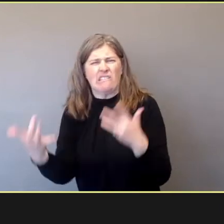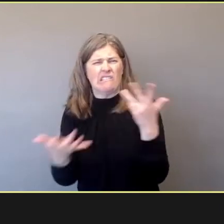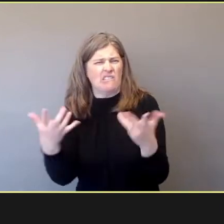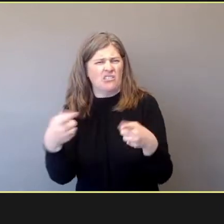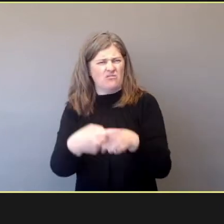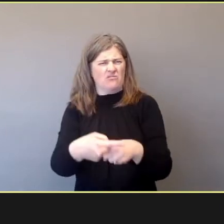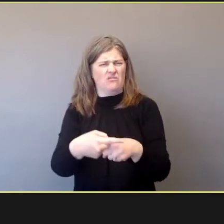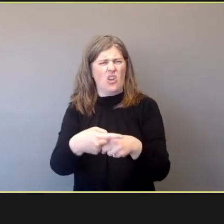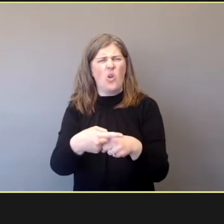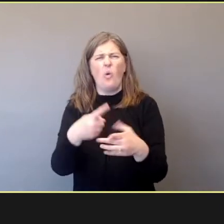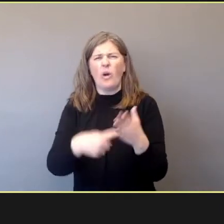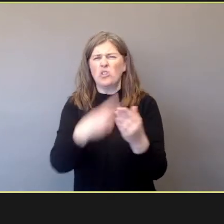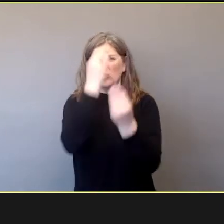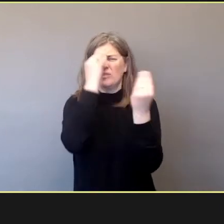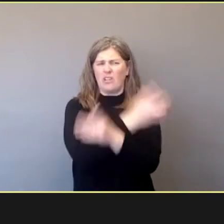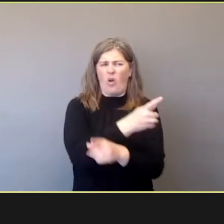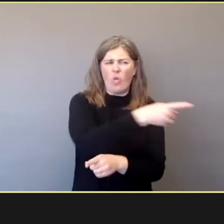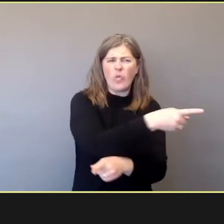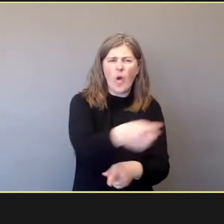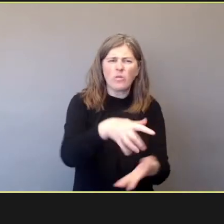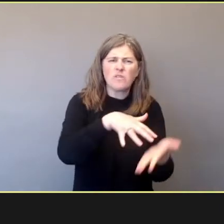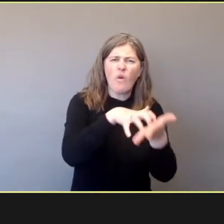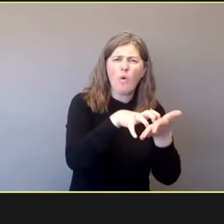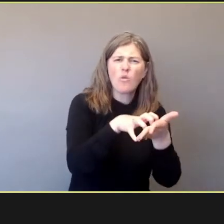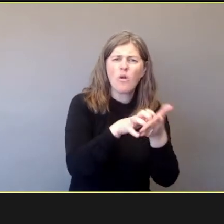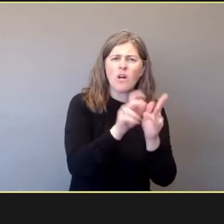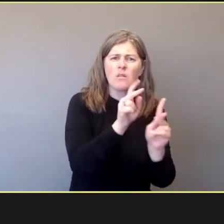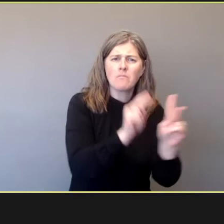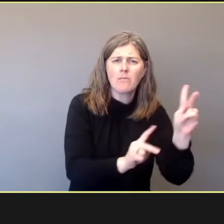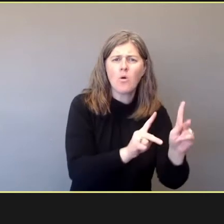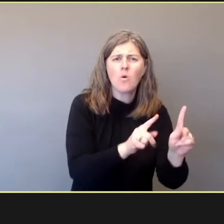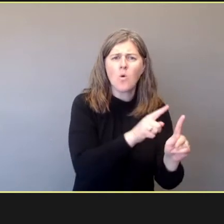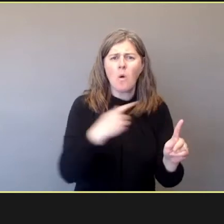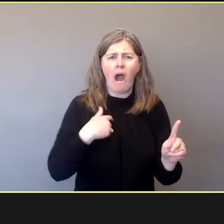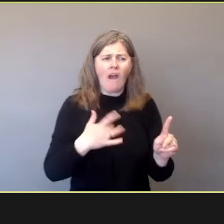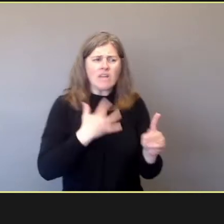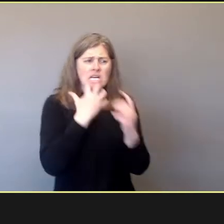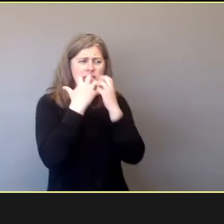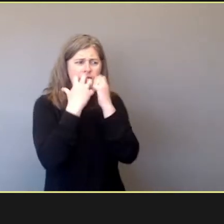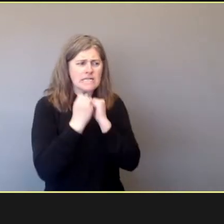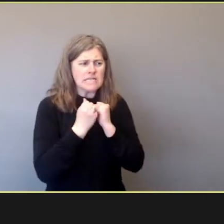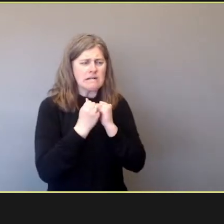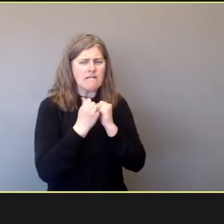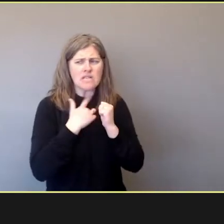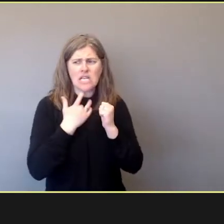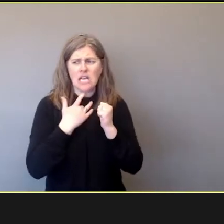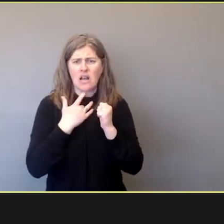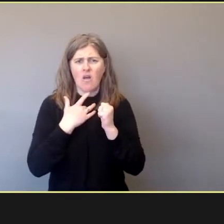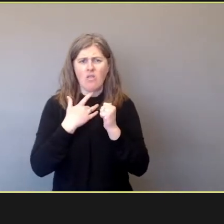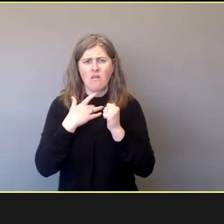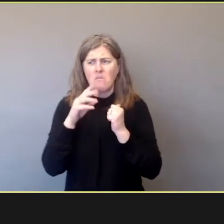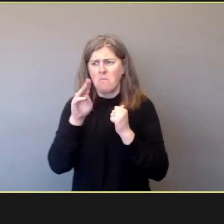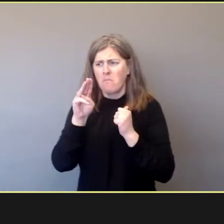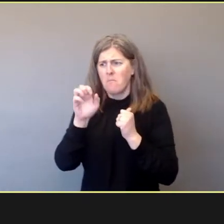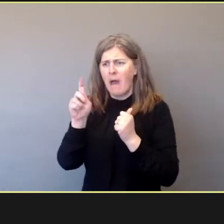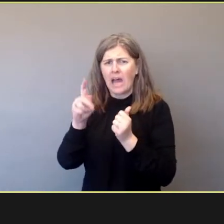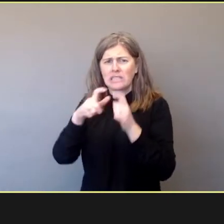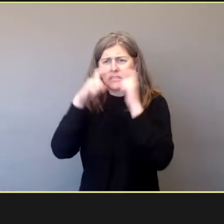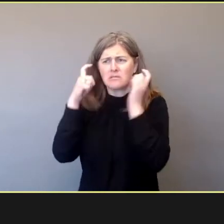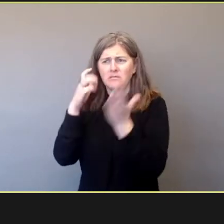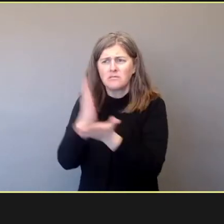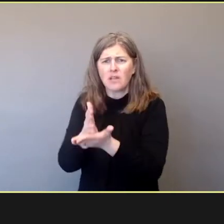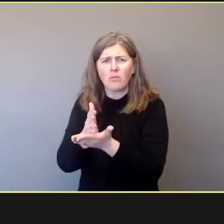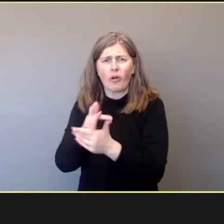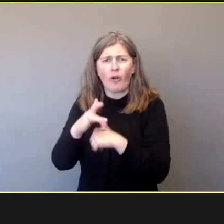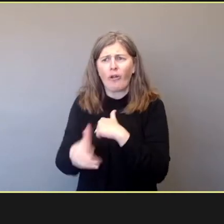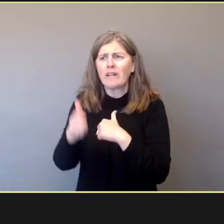to vulnerable New Mexicans and those that love and care for them that feel thrown under the bus by lifting the mask mandate early to